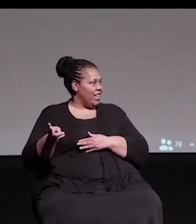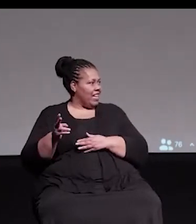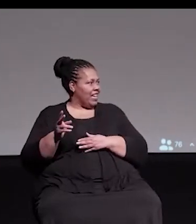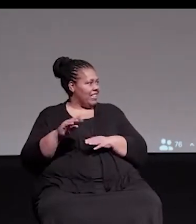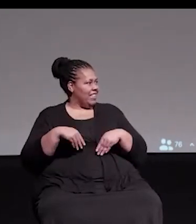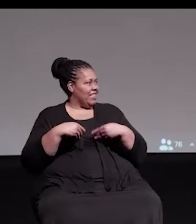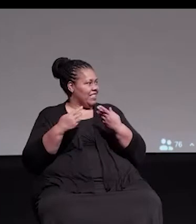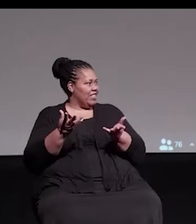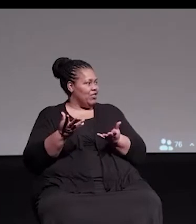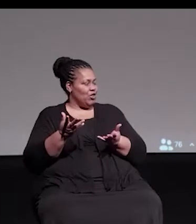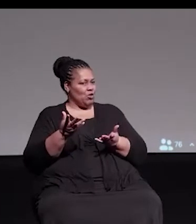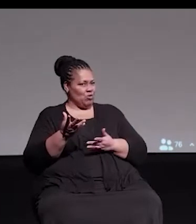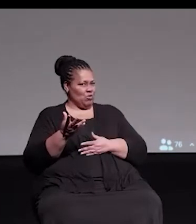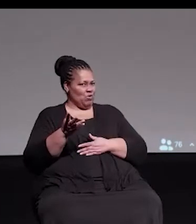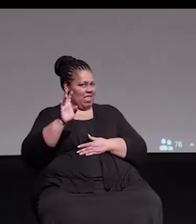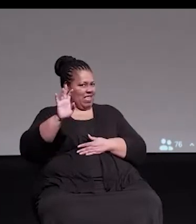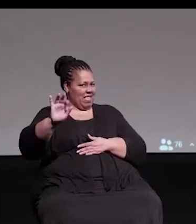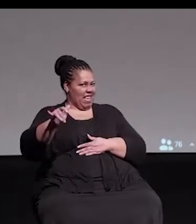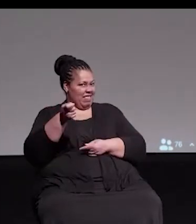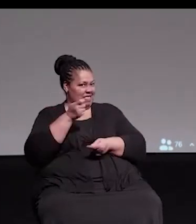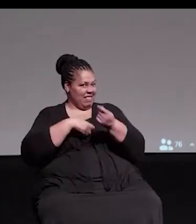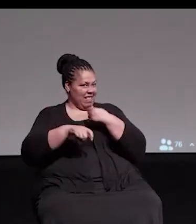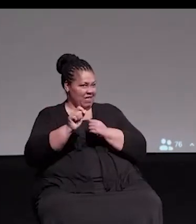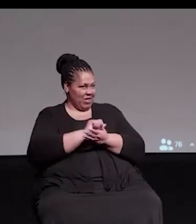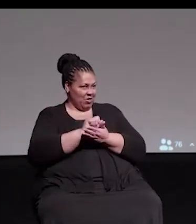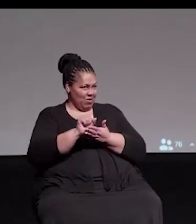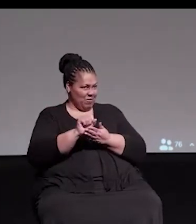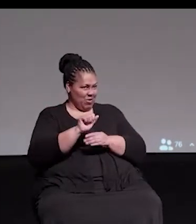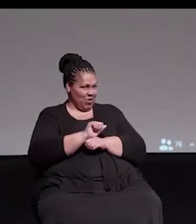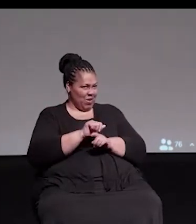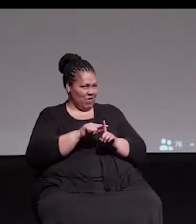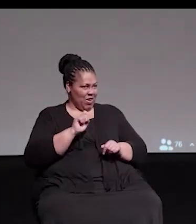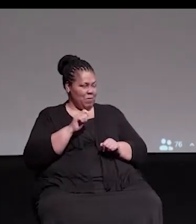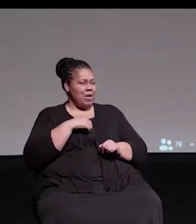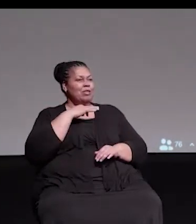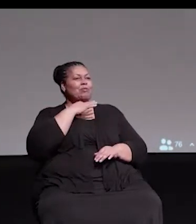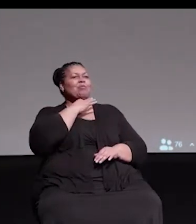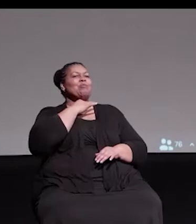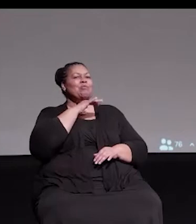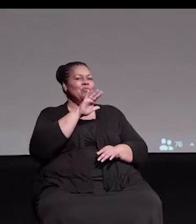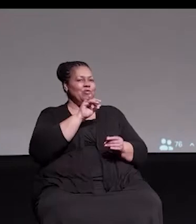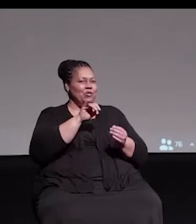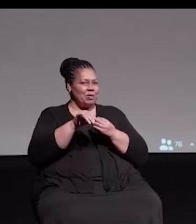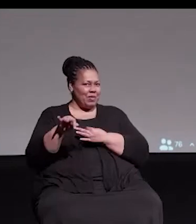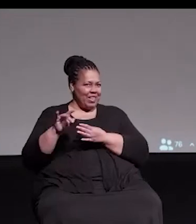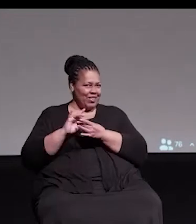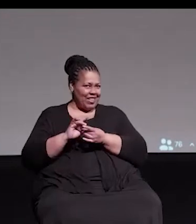maybe instead of a script to work off of? I'd be curious to hear the feedback and thoughts about that.